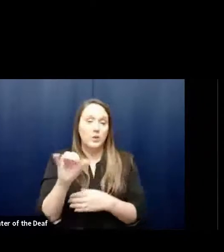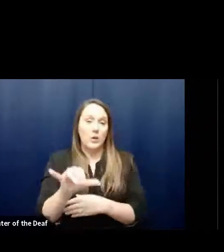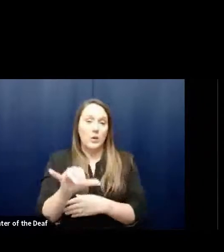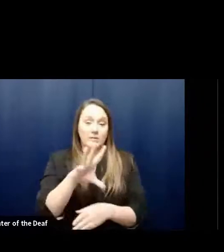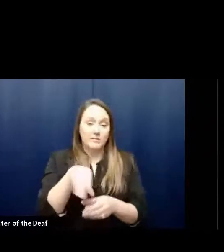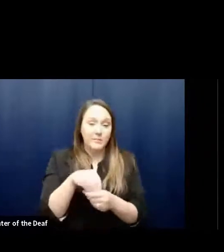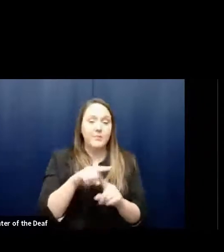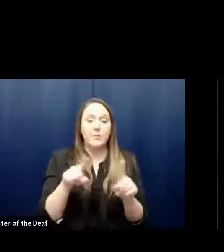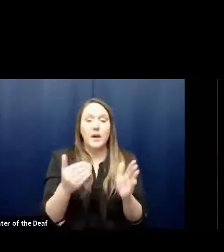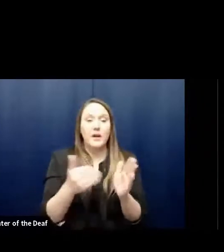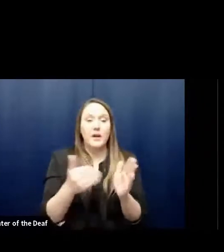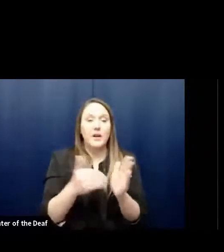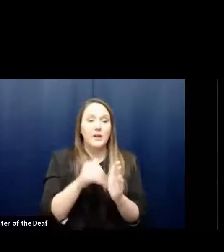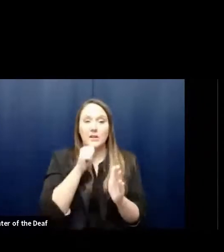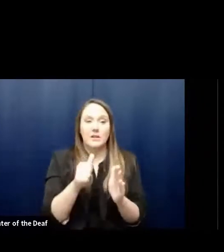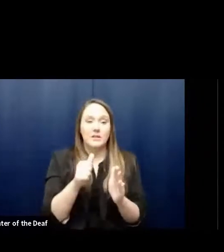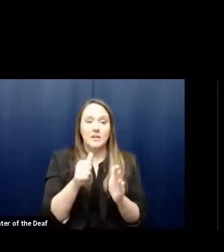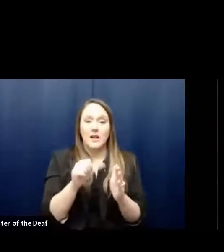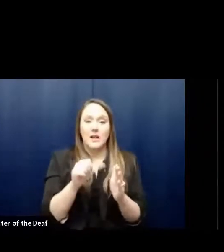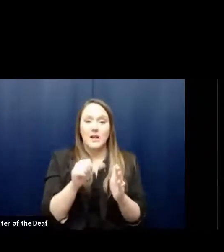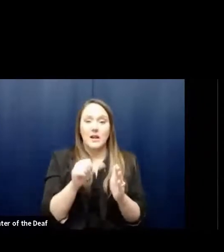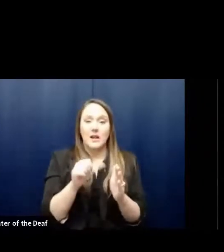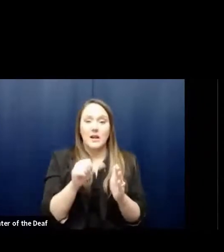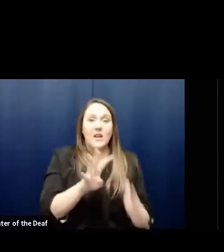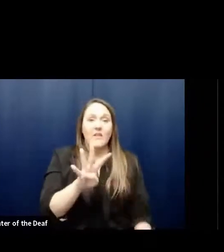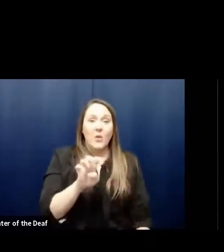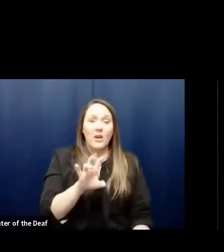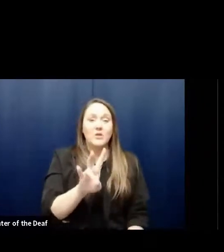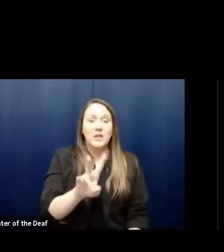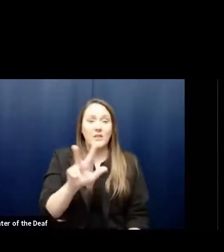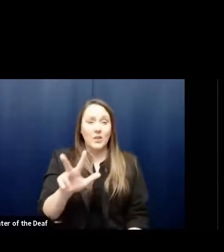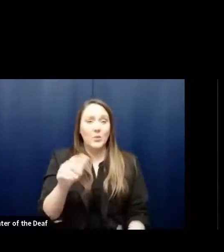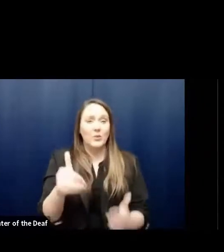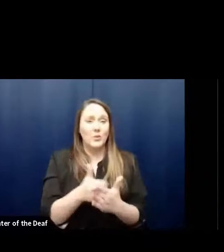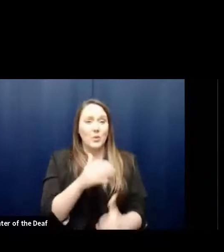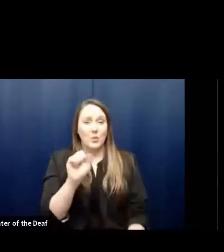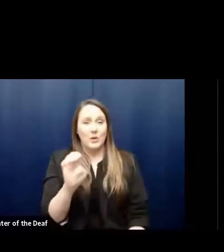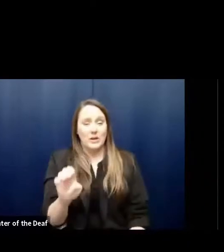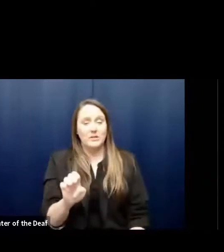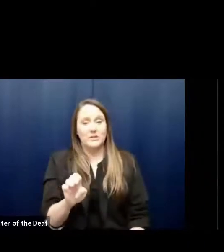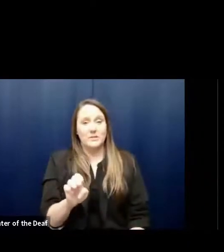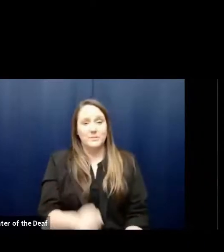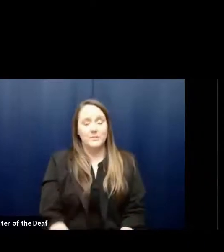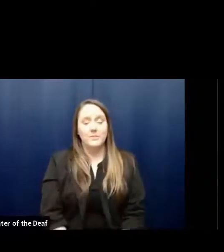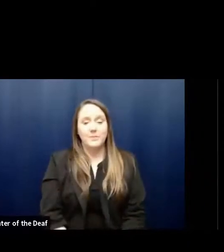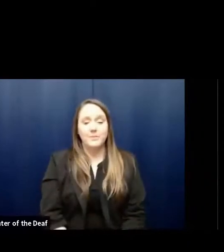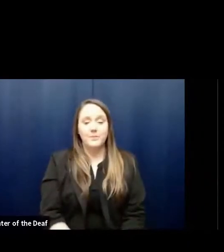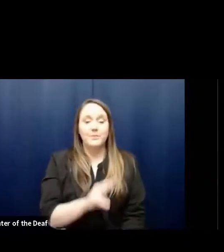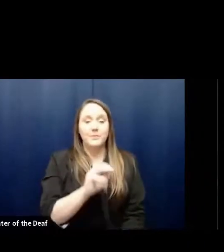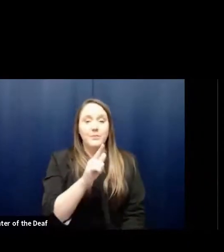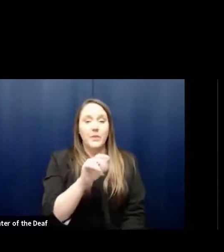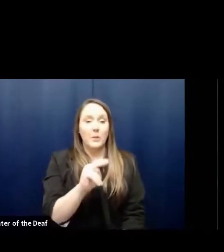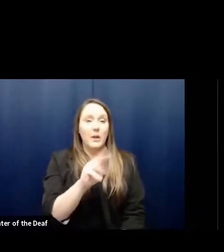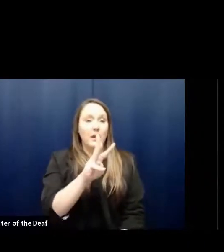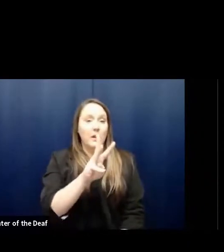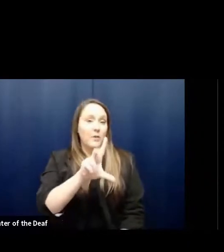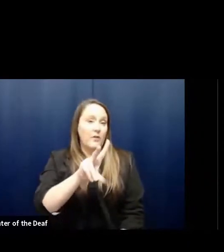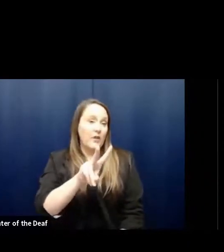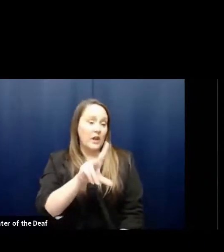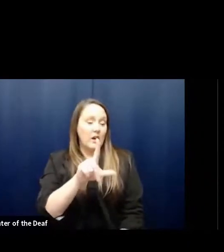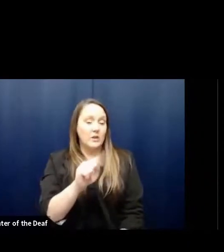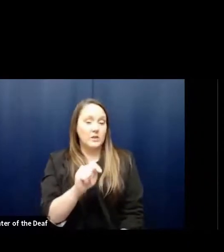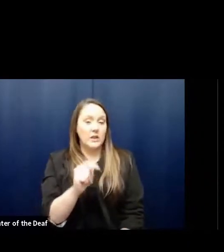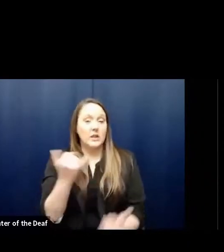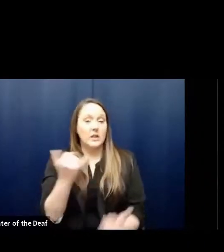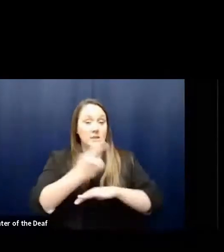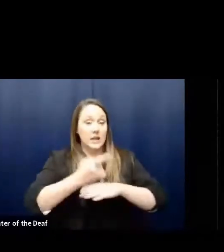take anything away from the fact that we have 473 new cases. From Megan with WVLT, is today's spike